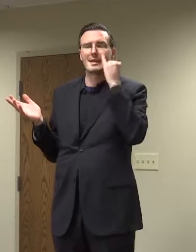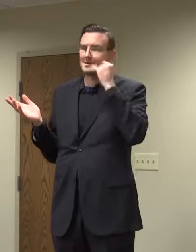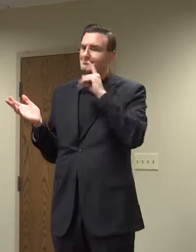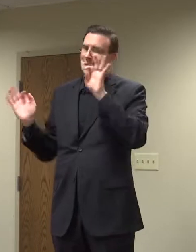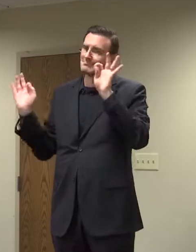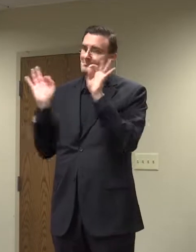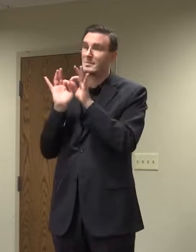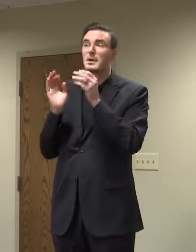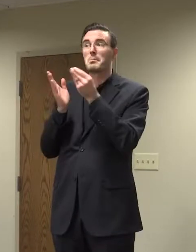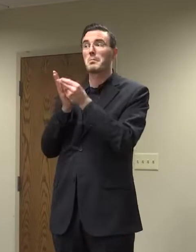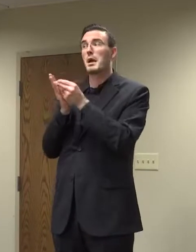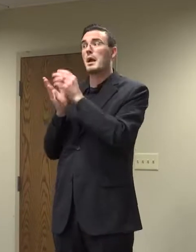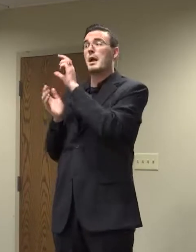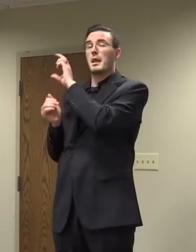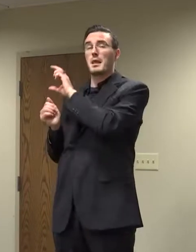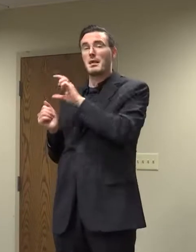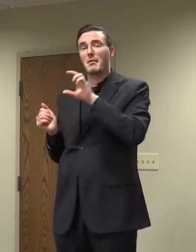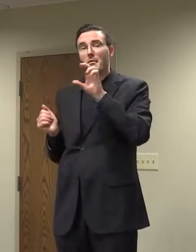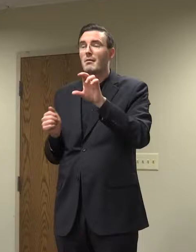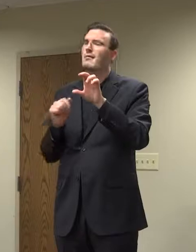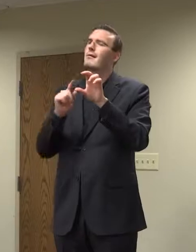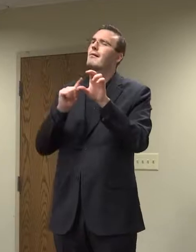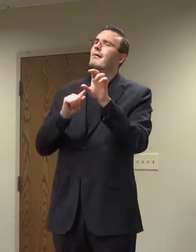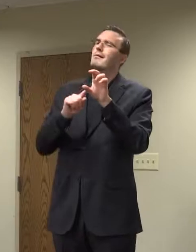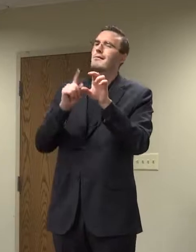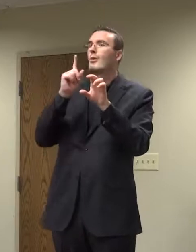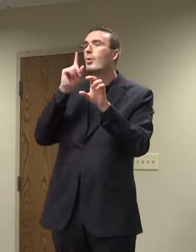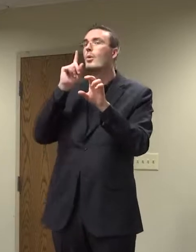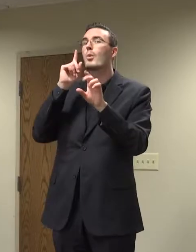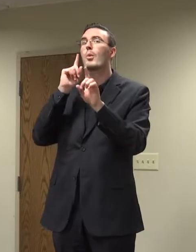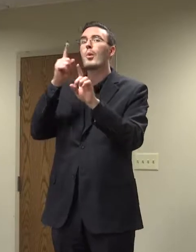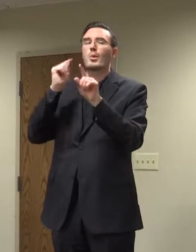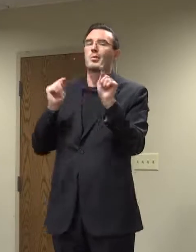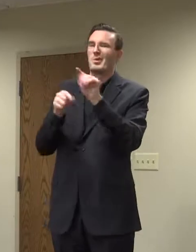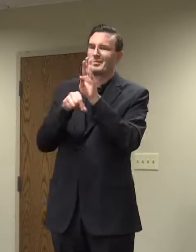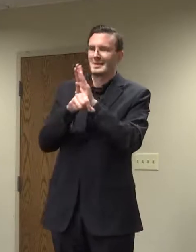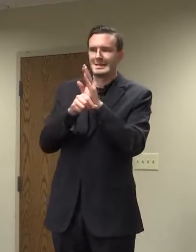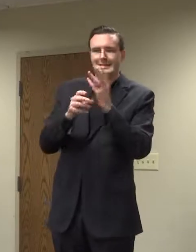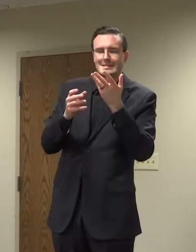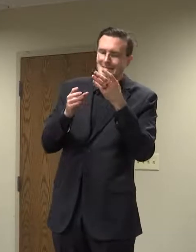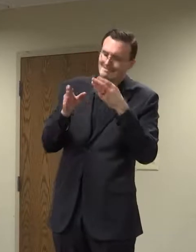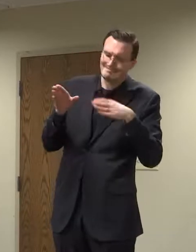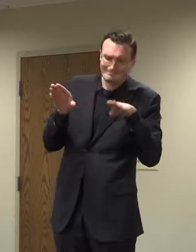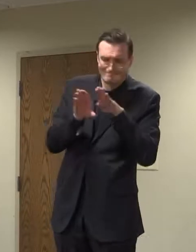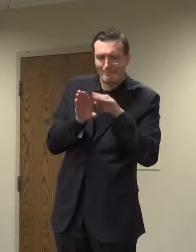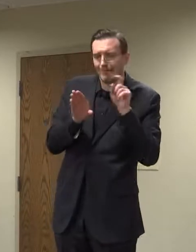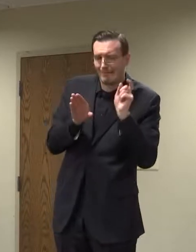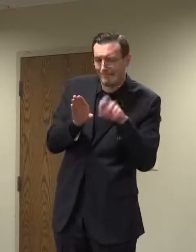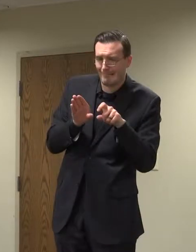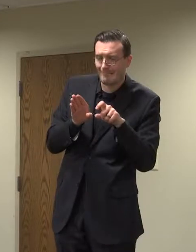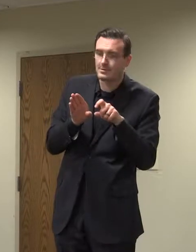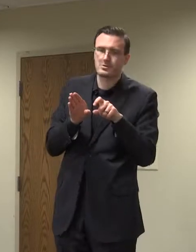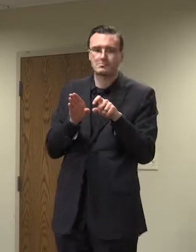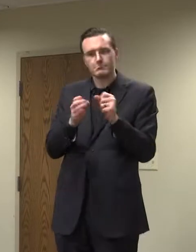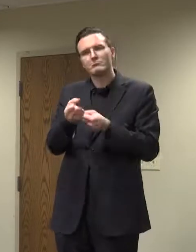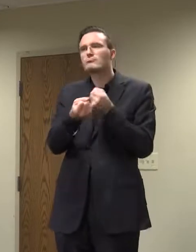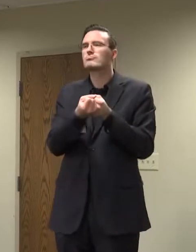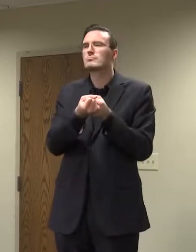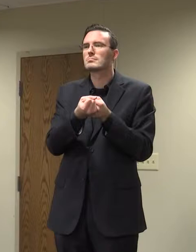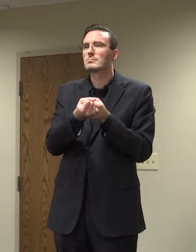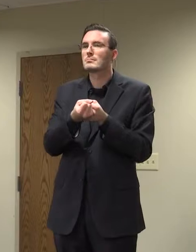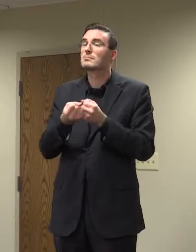Those are designed to support those businesses that have had to shut down. So if you've not shut down, then I think that